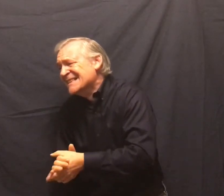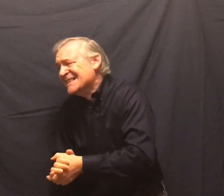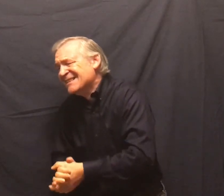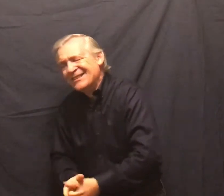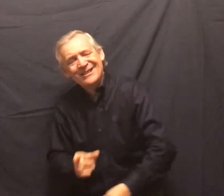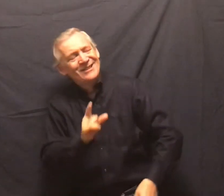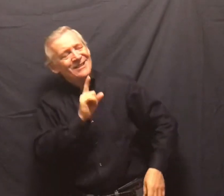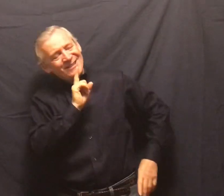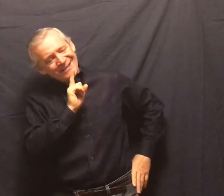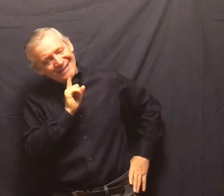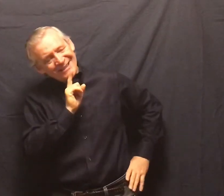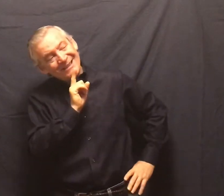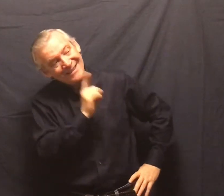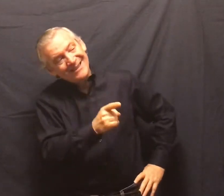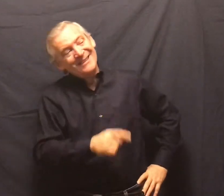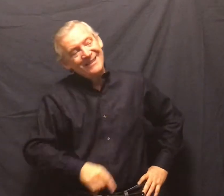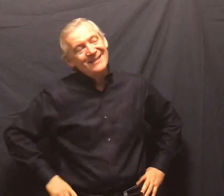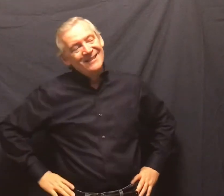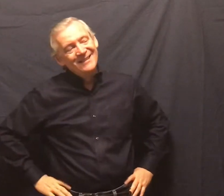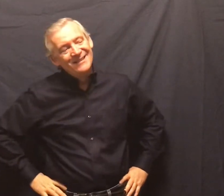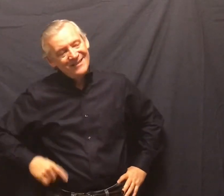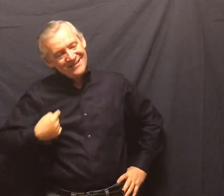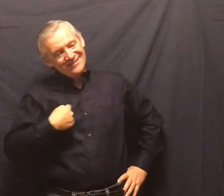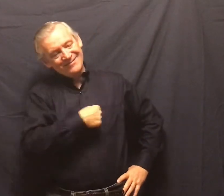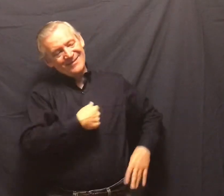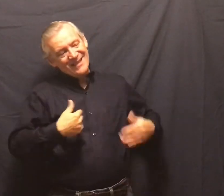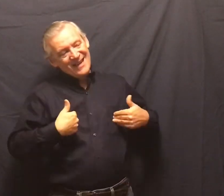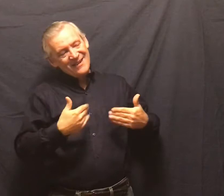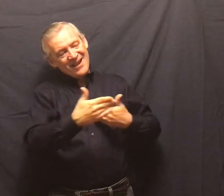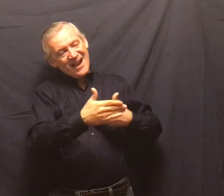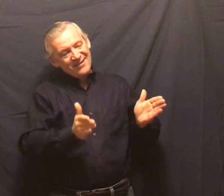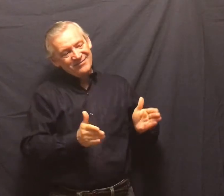"Sure, we'd have a little house and a room to ourselves.